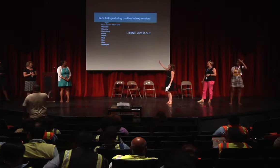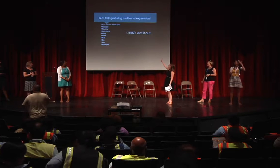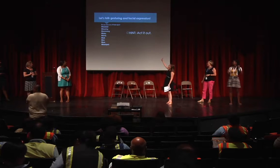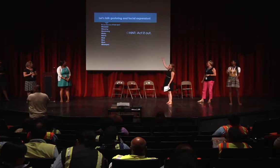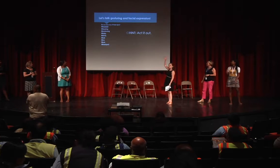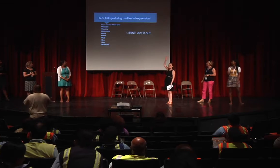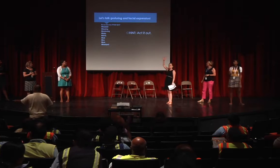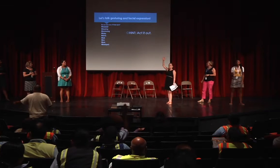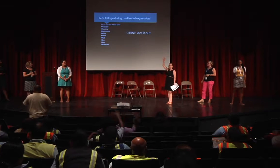on. Swimming.